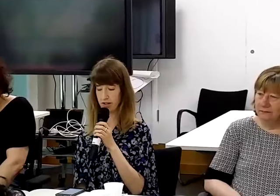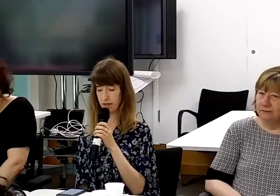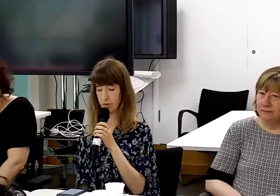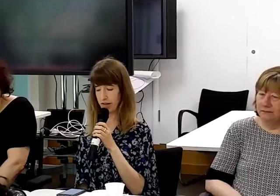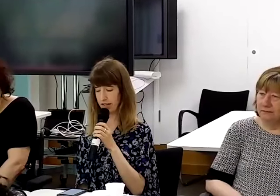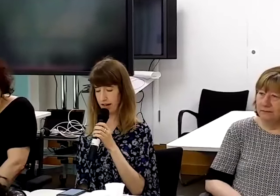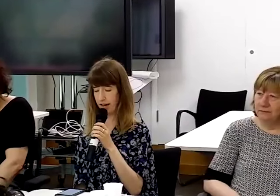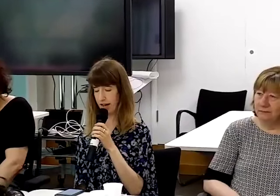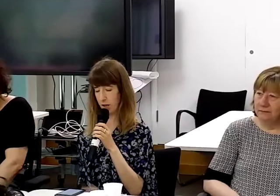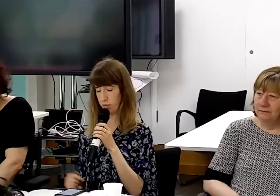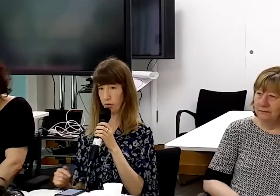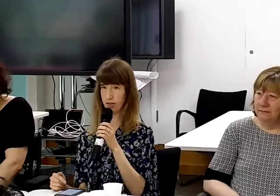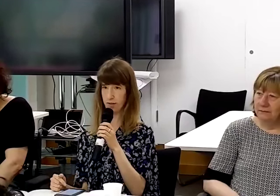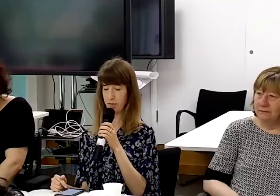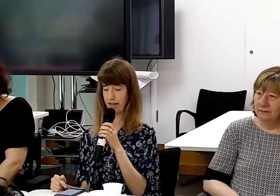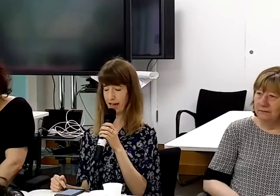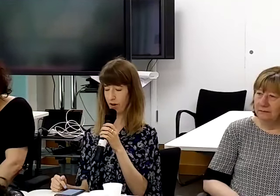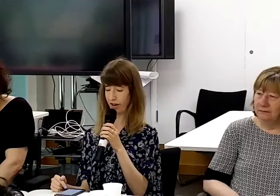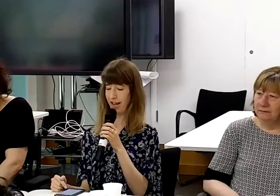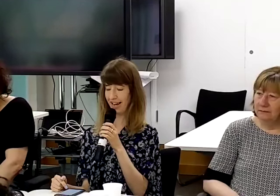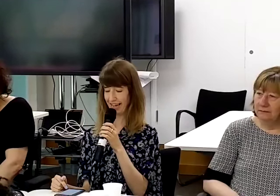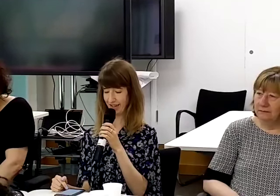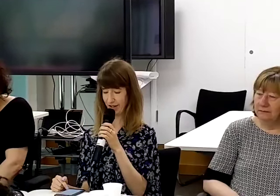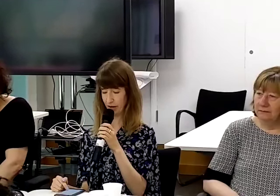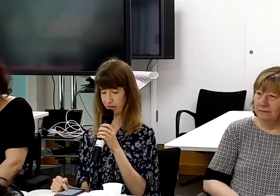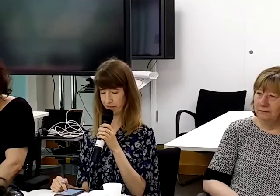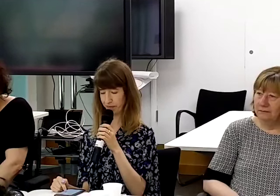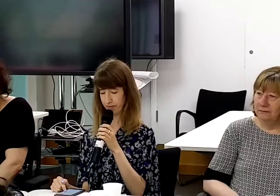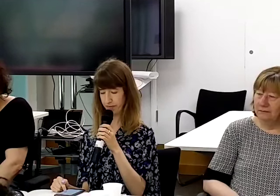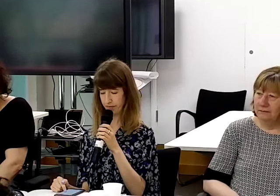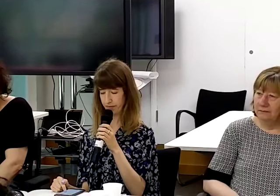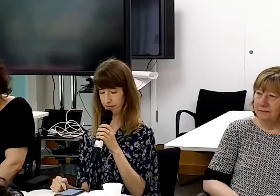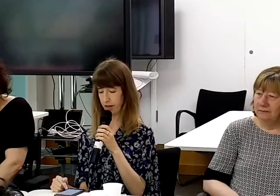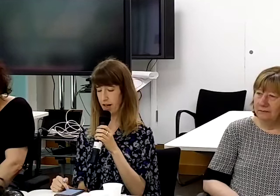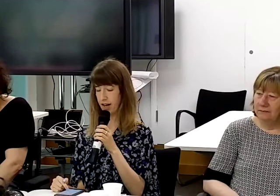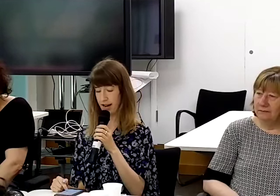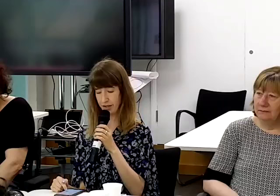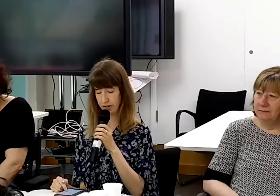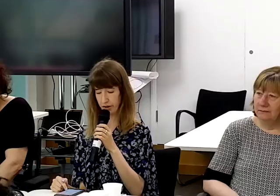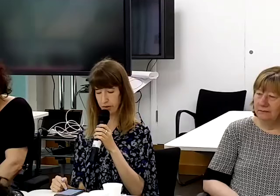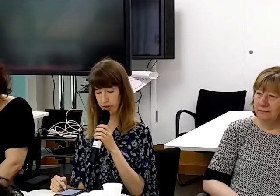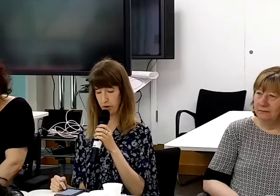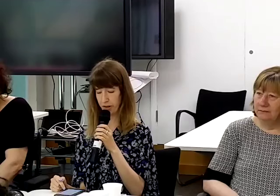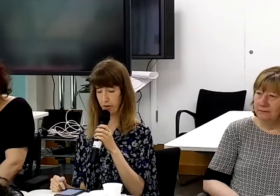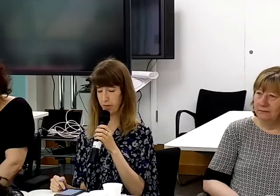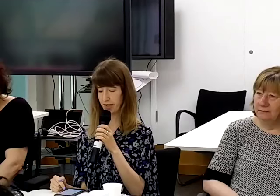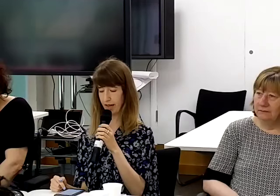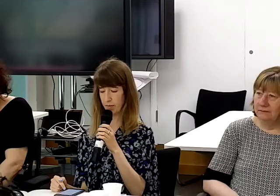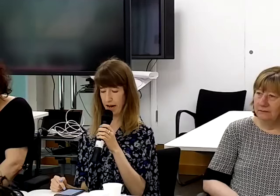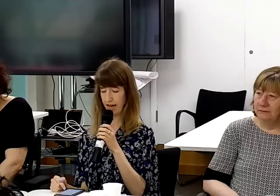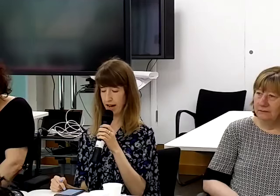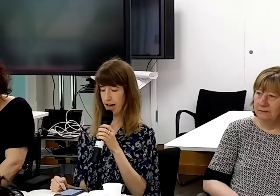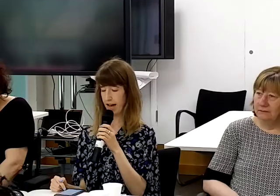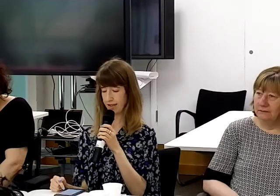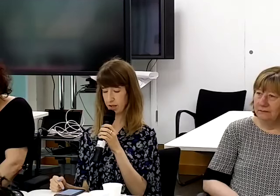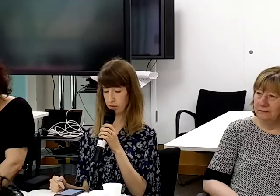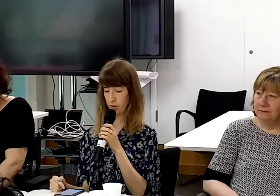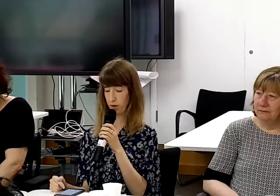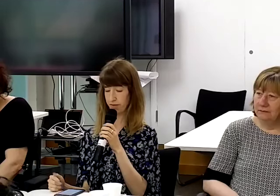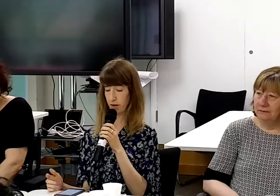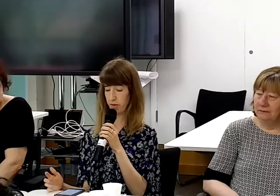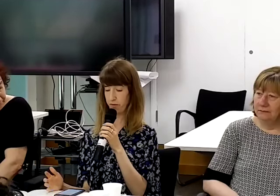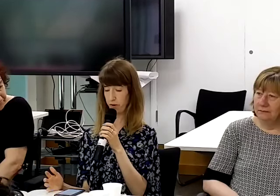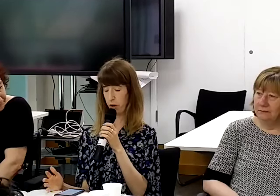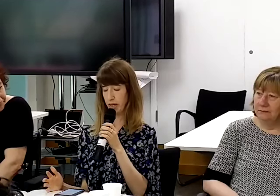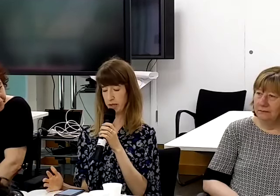because they know injustice when they see it and the importance of speaking out against it. As a result, Jeremy Corbyn's campaign has